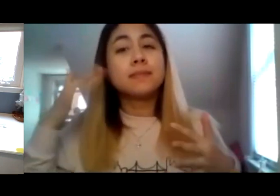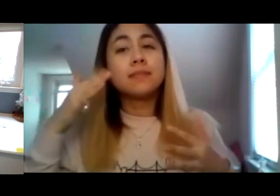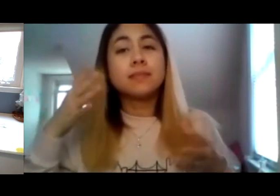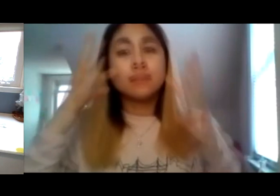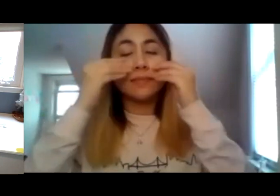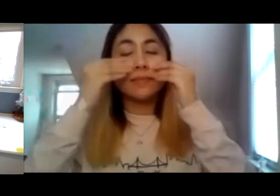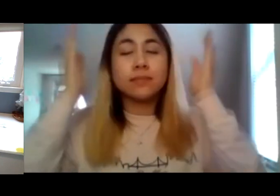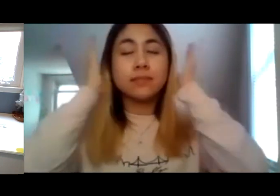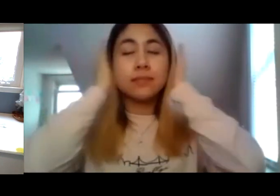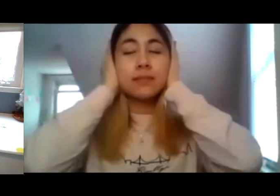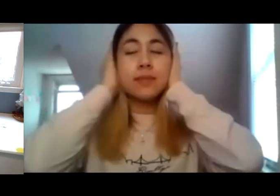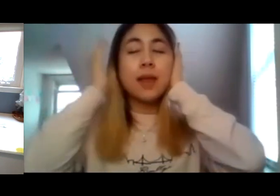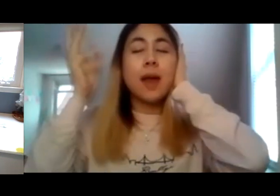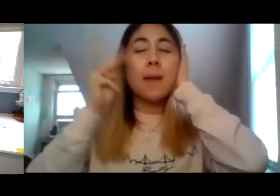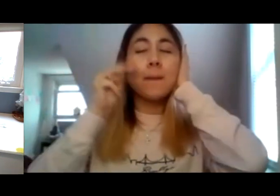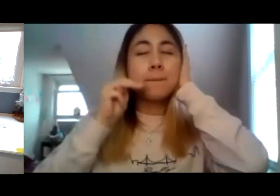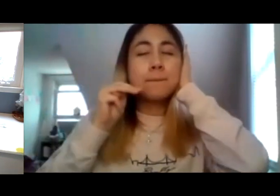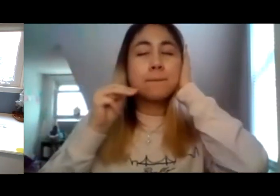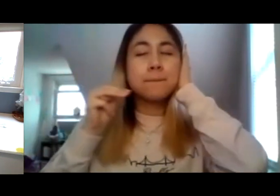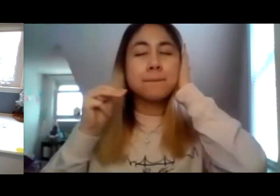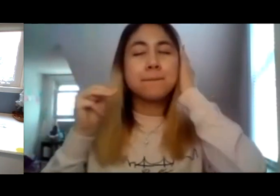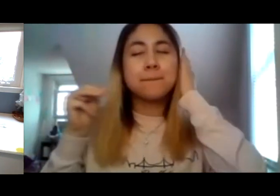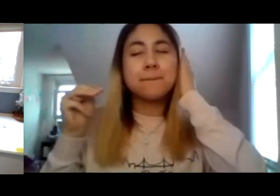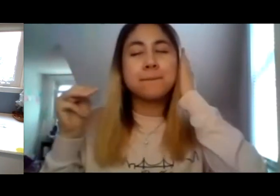and ears.